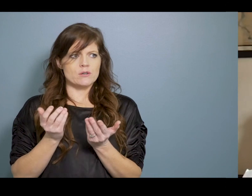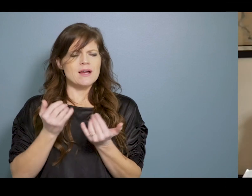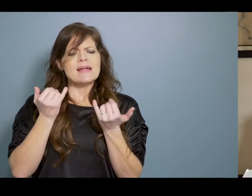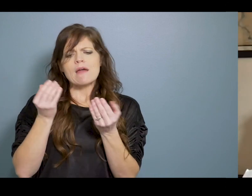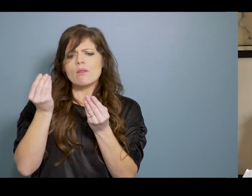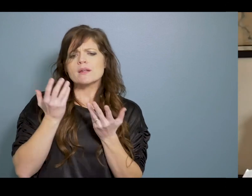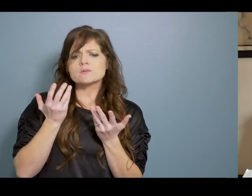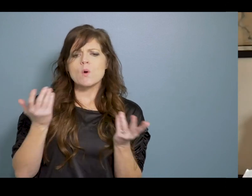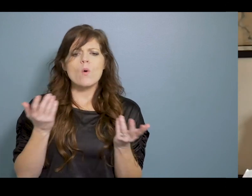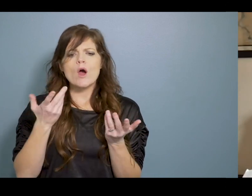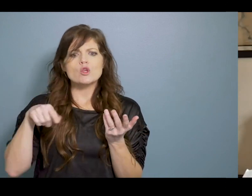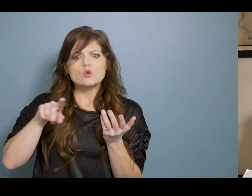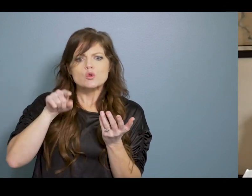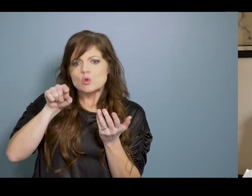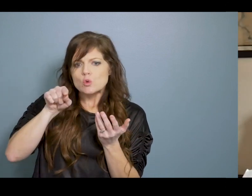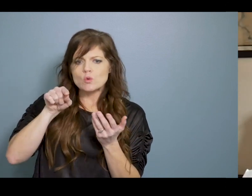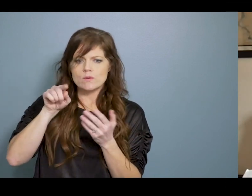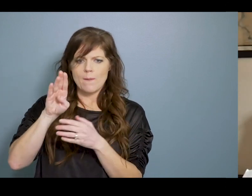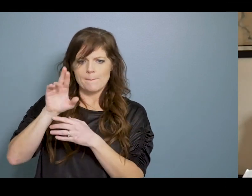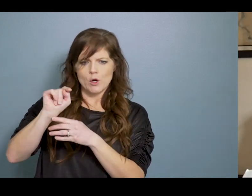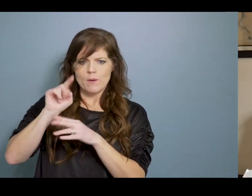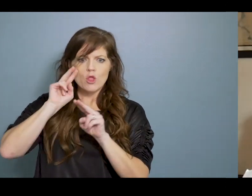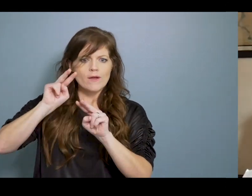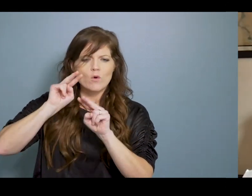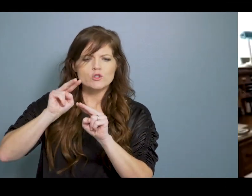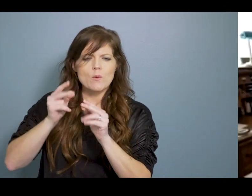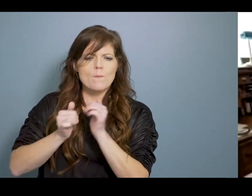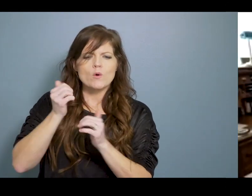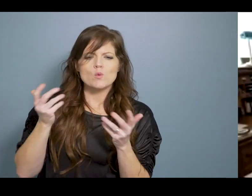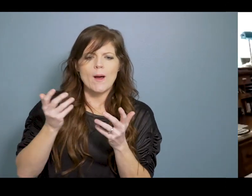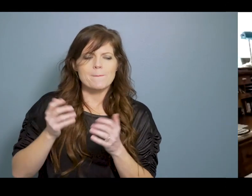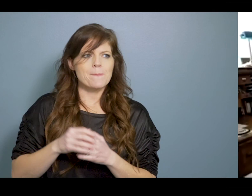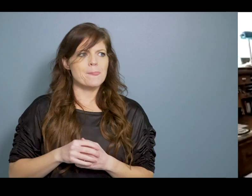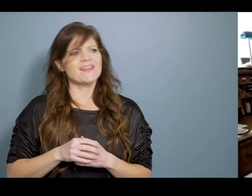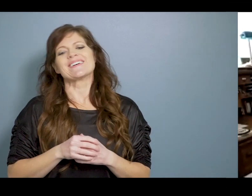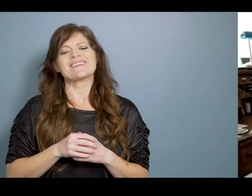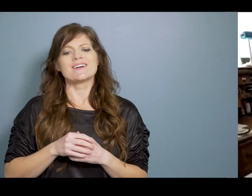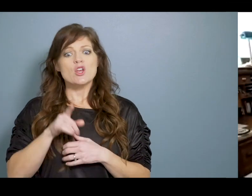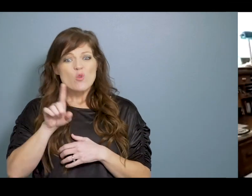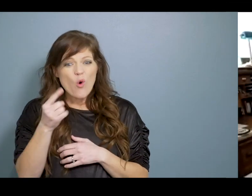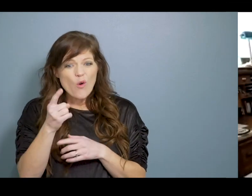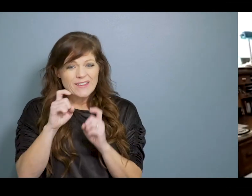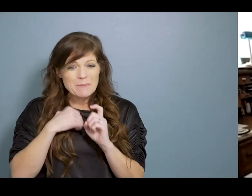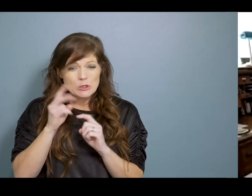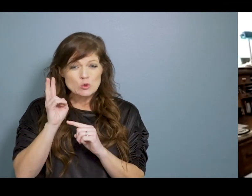you're most looking forward to here in 21. You're really charging a president with 2